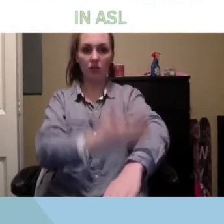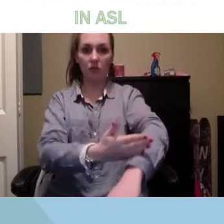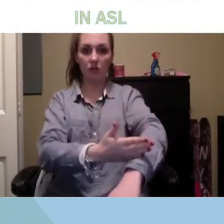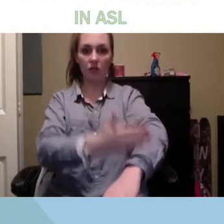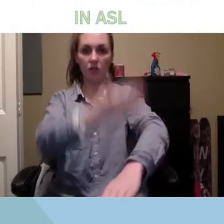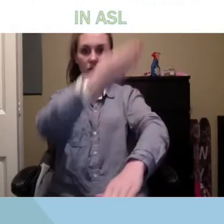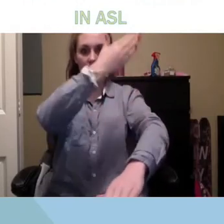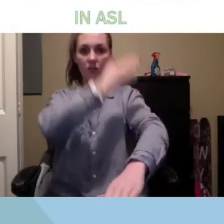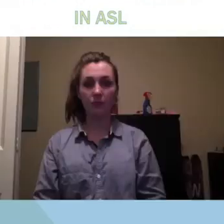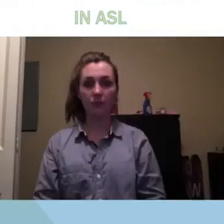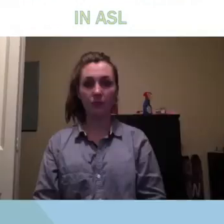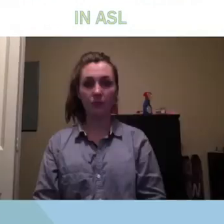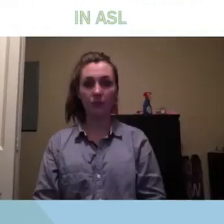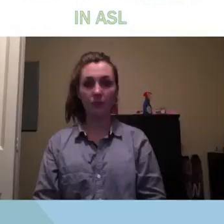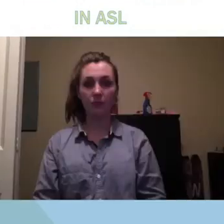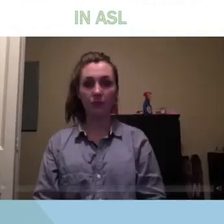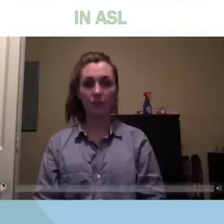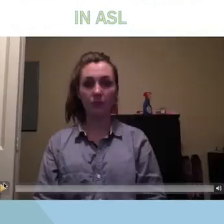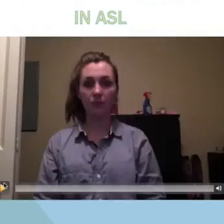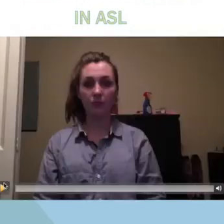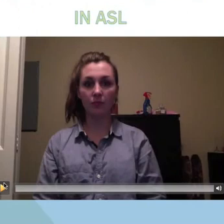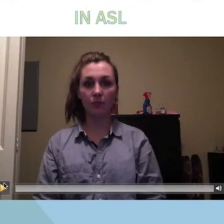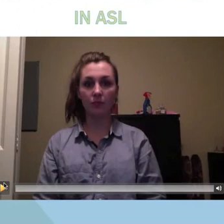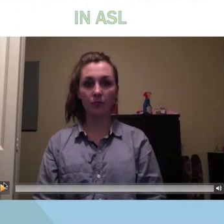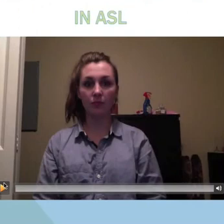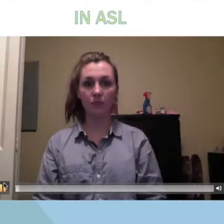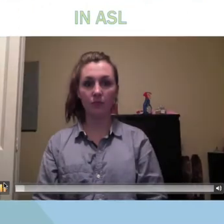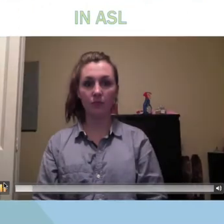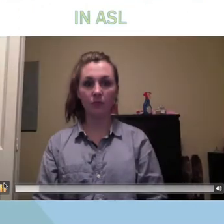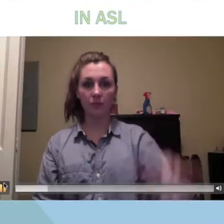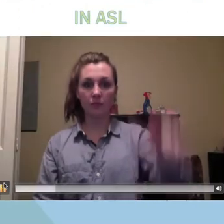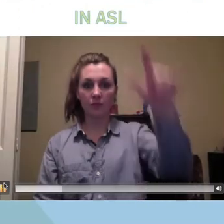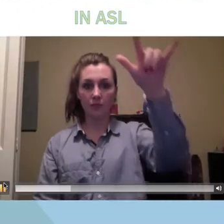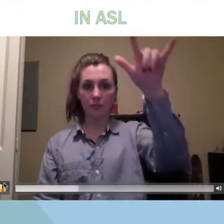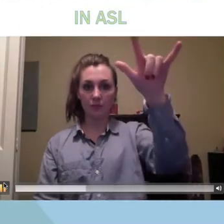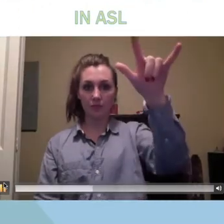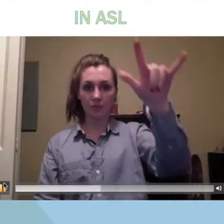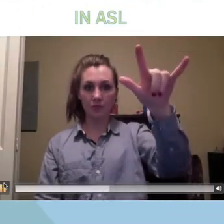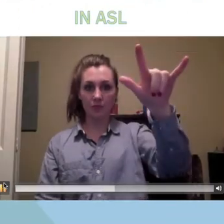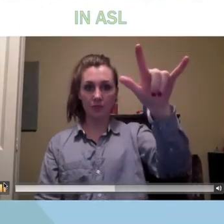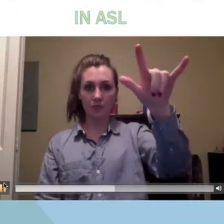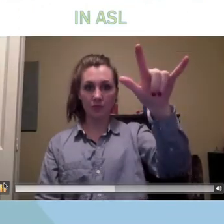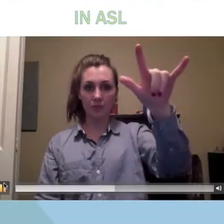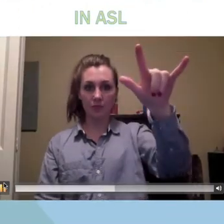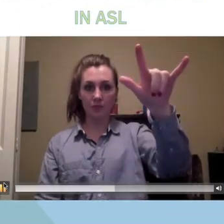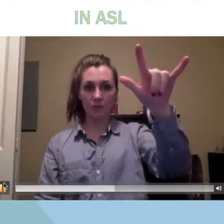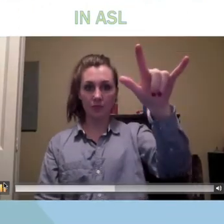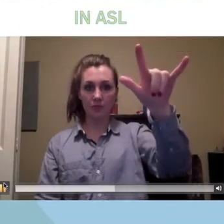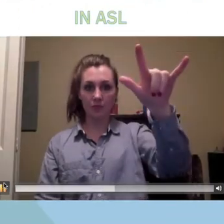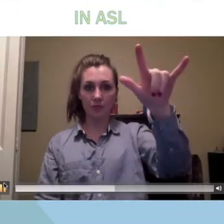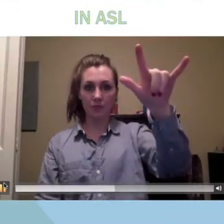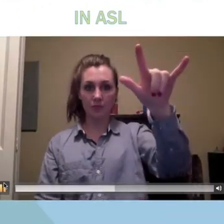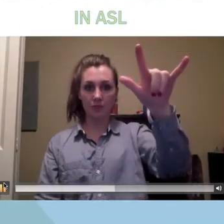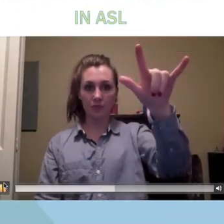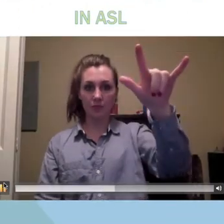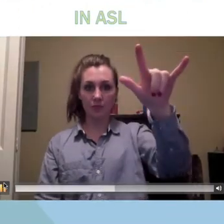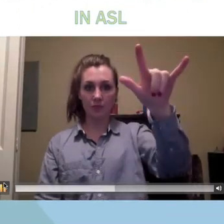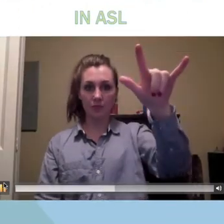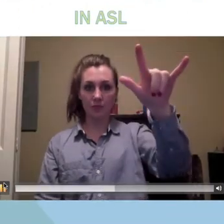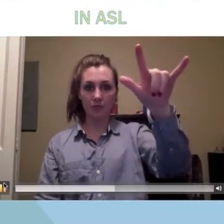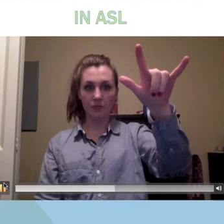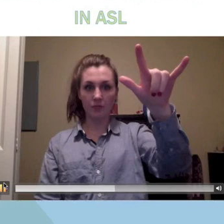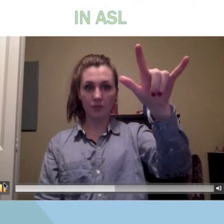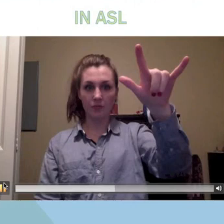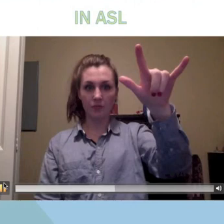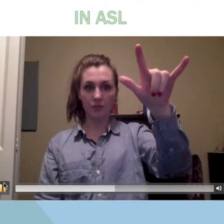which is the sonority peak. Therefore, this follows the rule. In English, the sonorant nucleus can stand by itself.